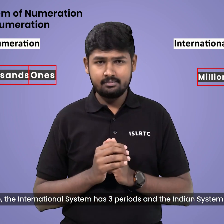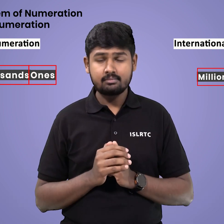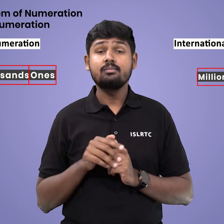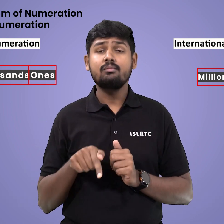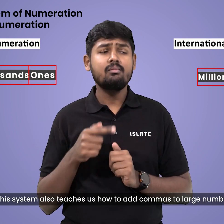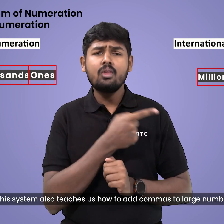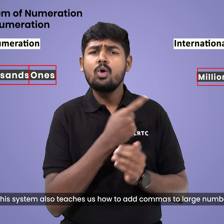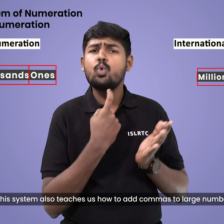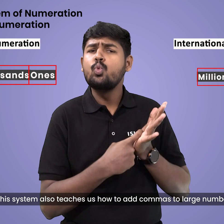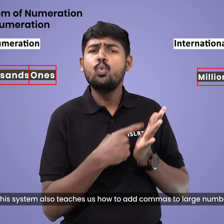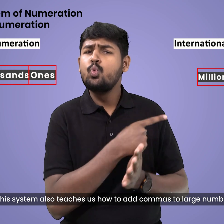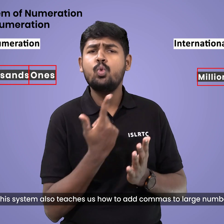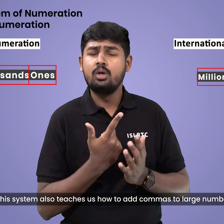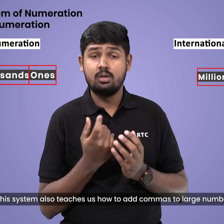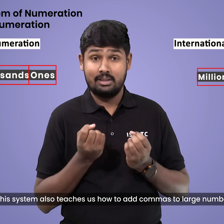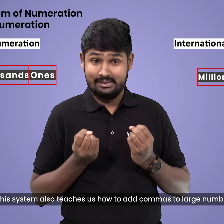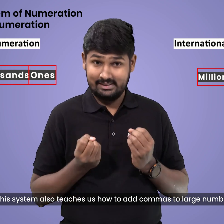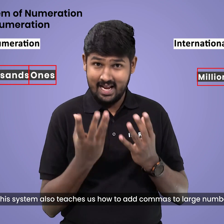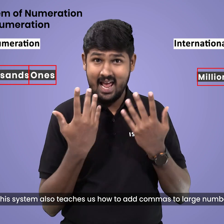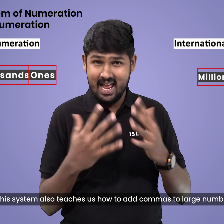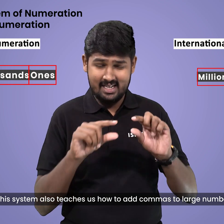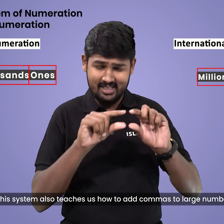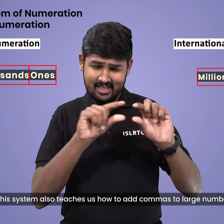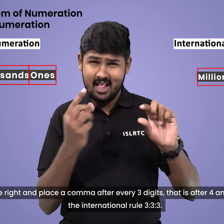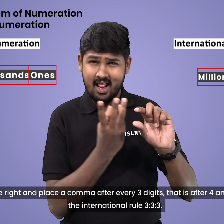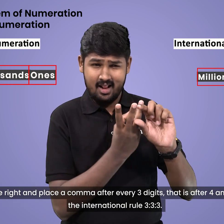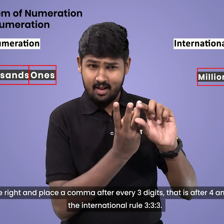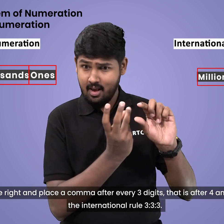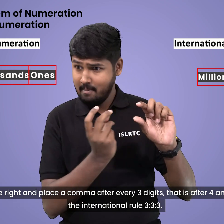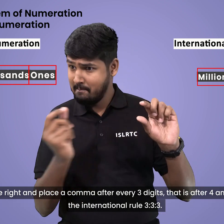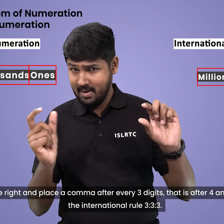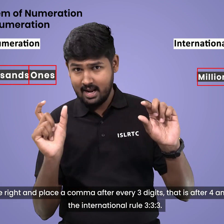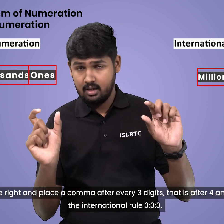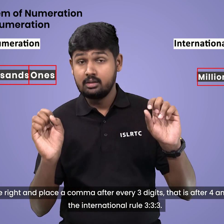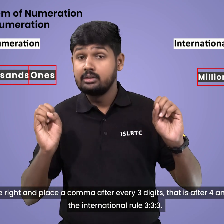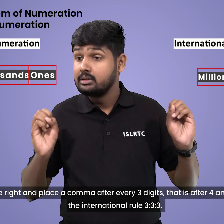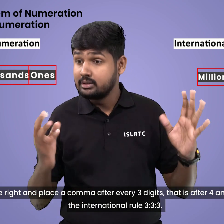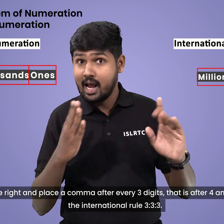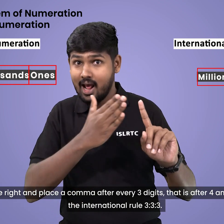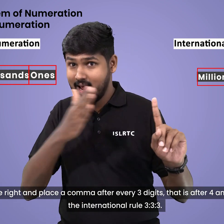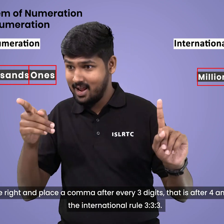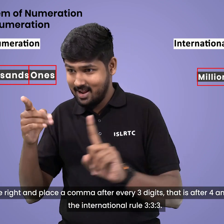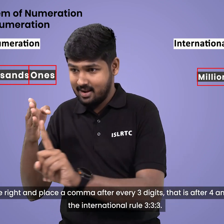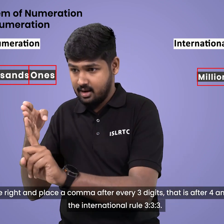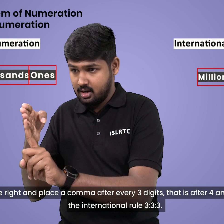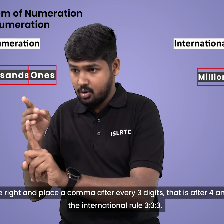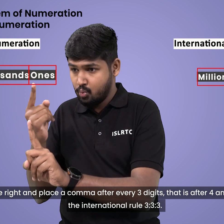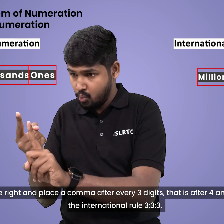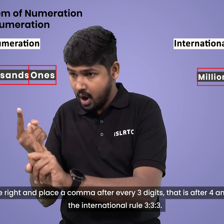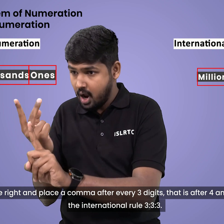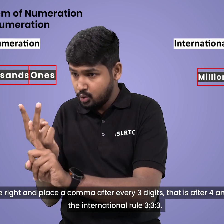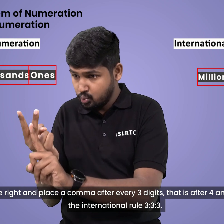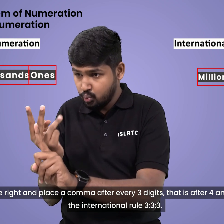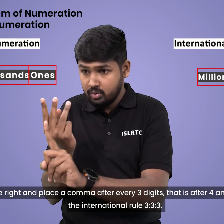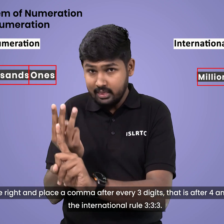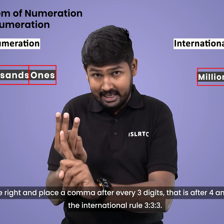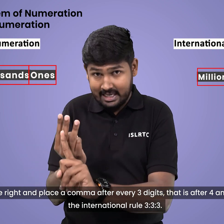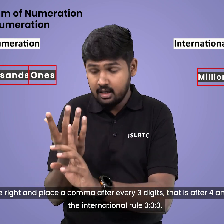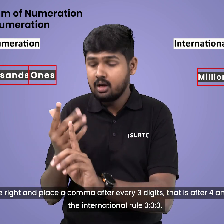This system also teaches us how to add commas to large numbers. We start from the right and place a comma after